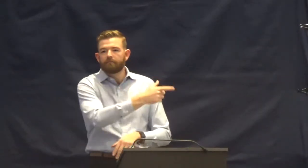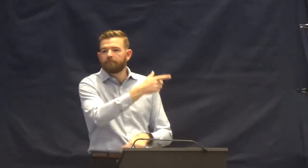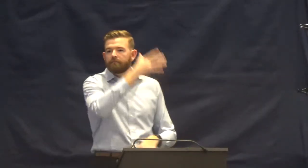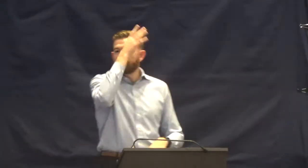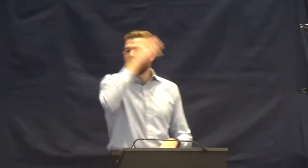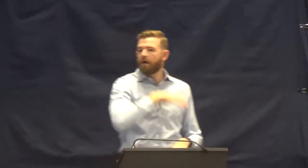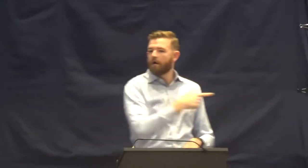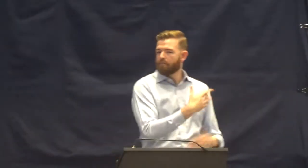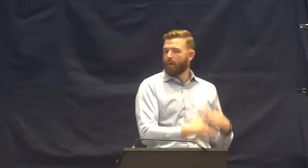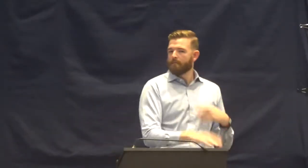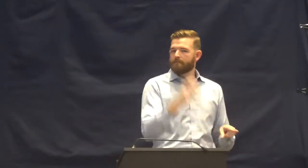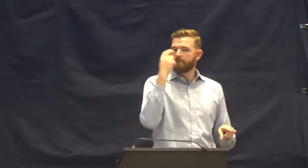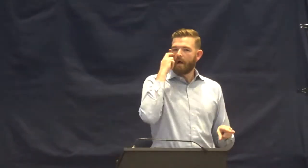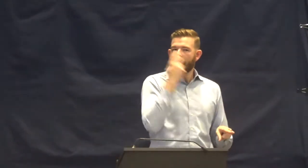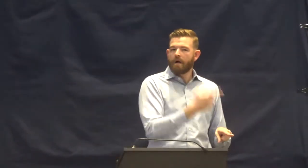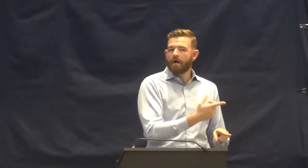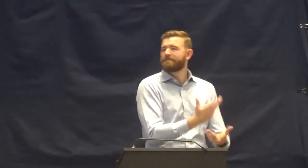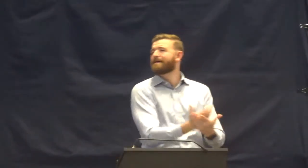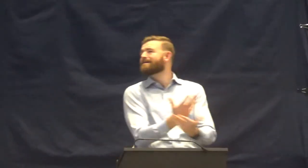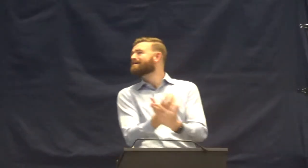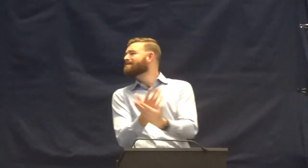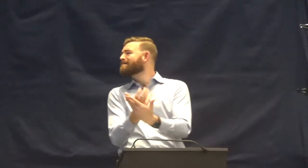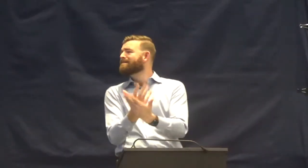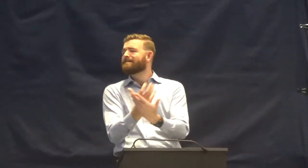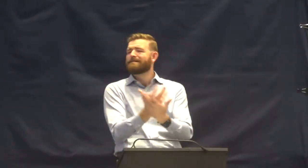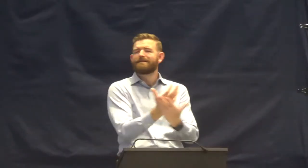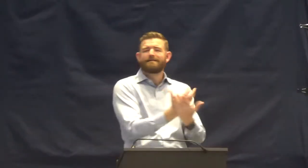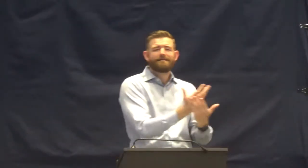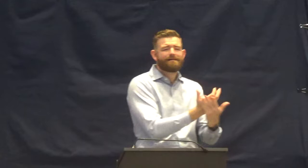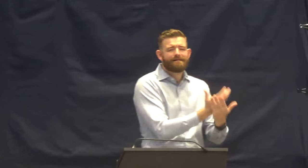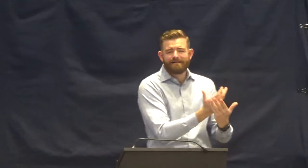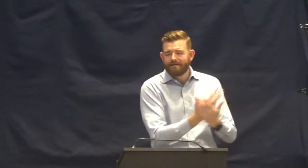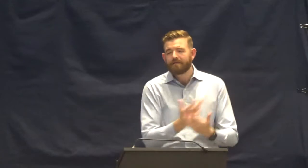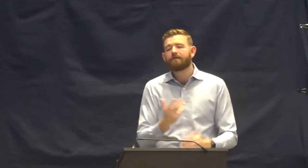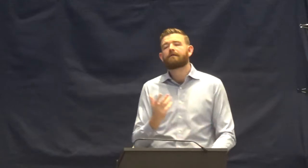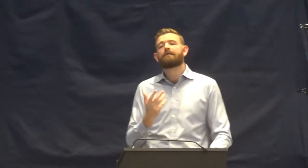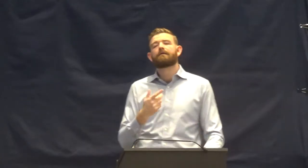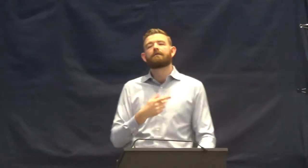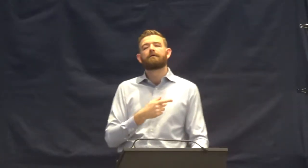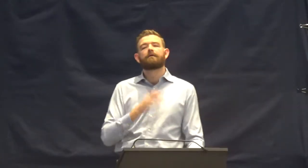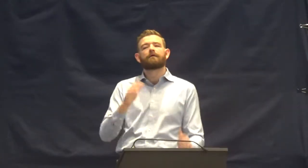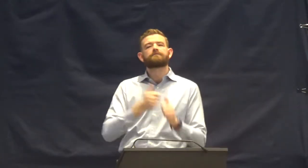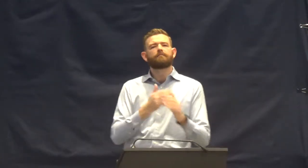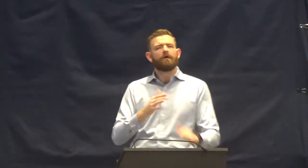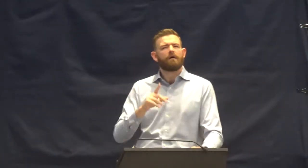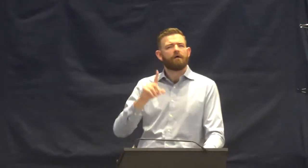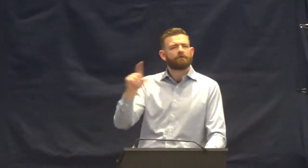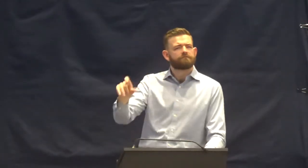Jesus and the disciples are walking. They see a man who's been born blind sitting by the side of the road begging.